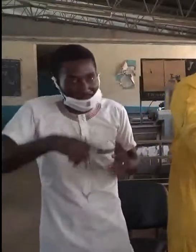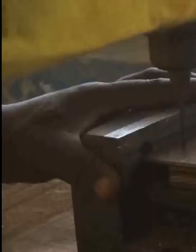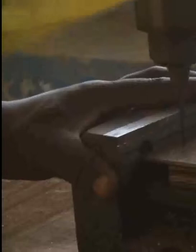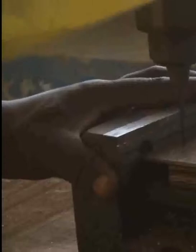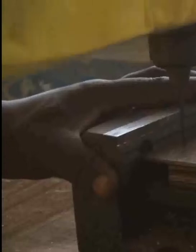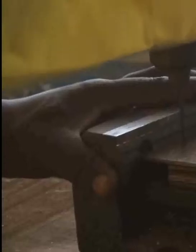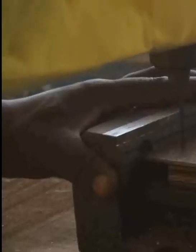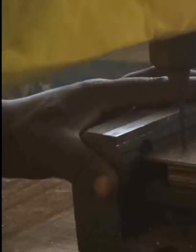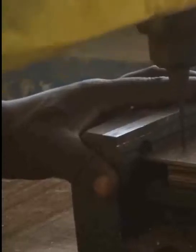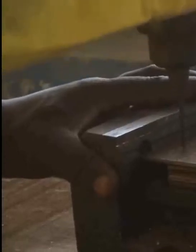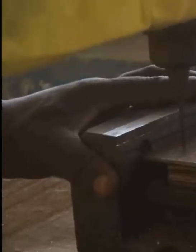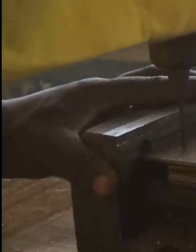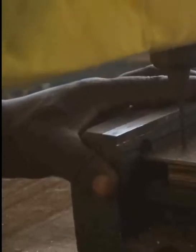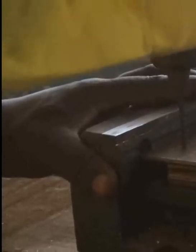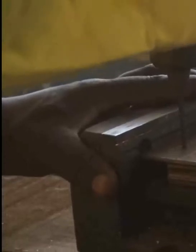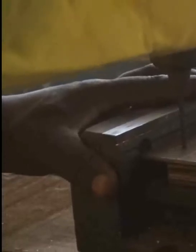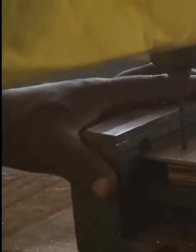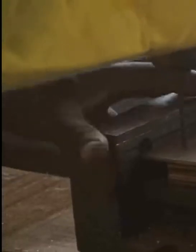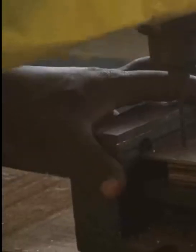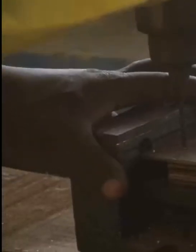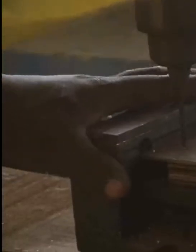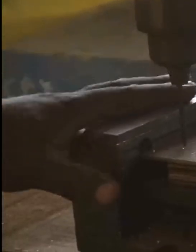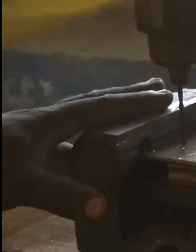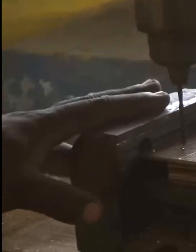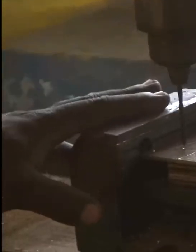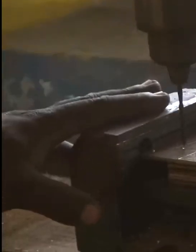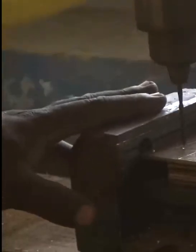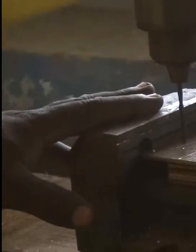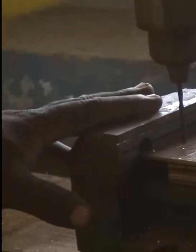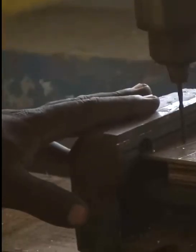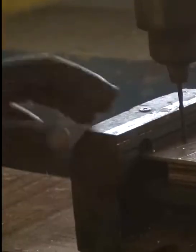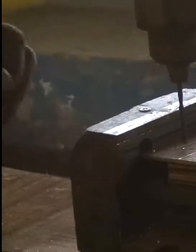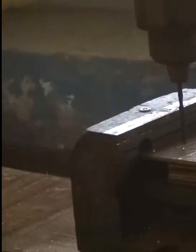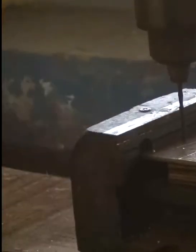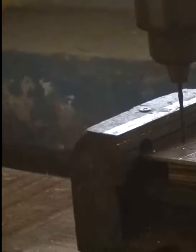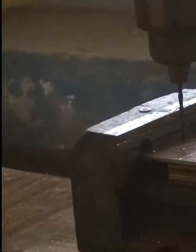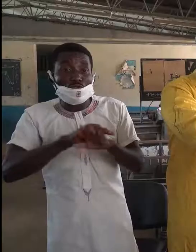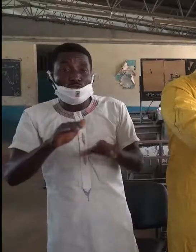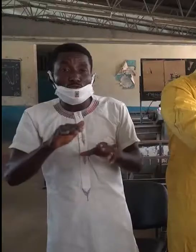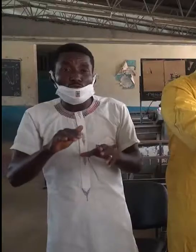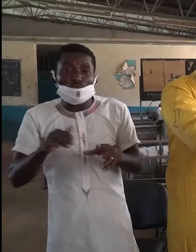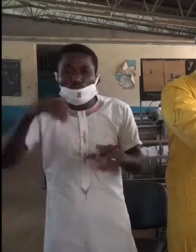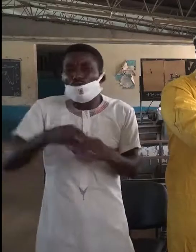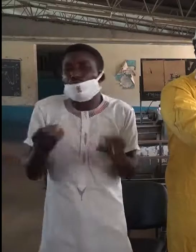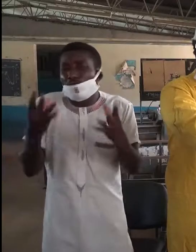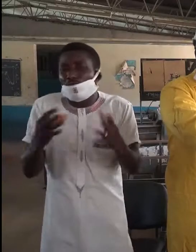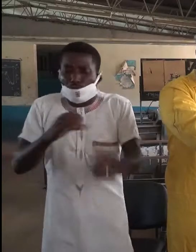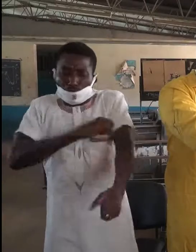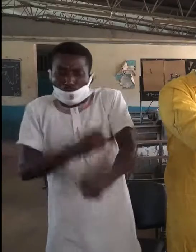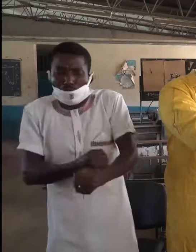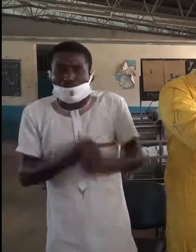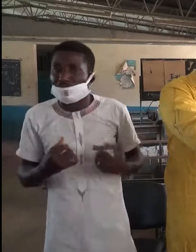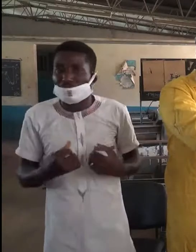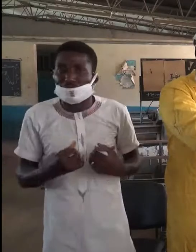When you are drilling, you don't exert too much pressure like my colleagues